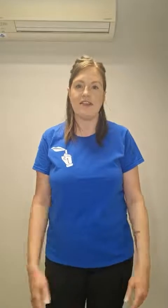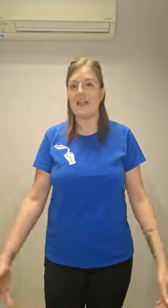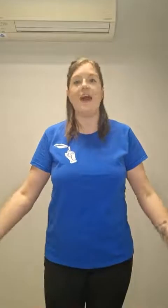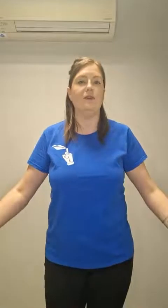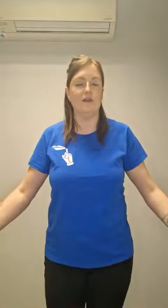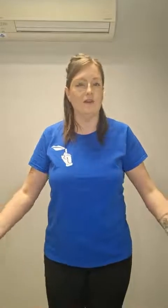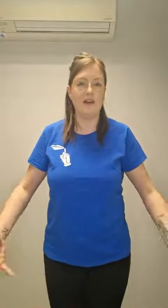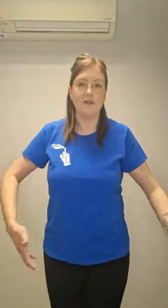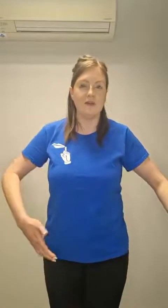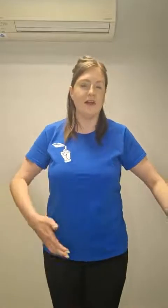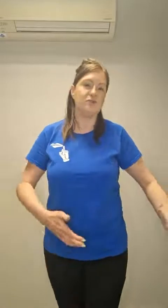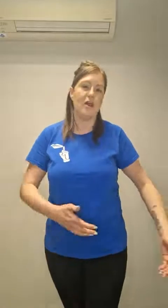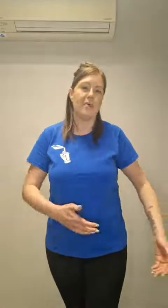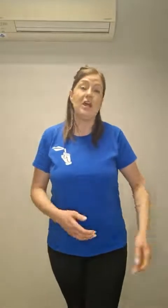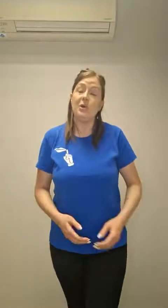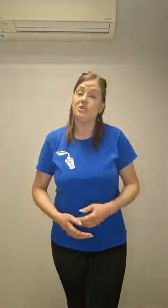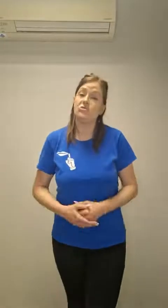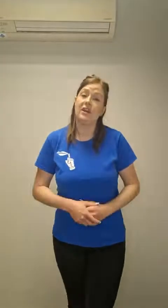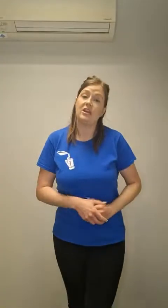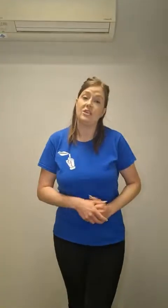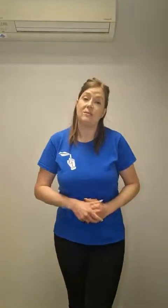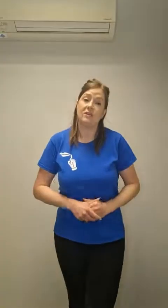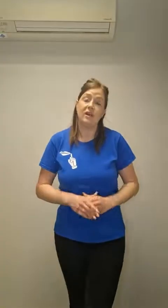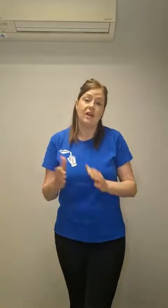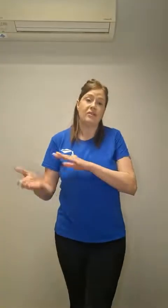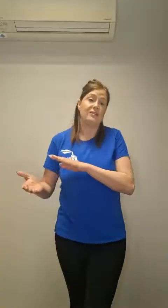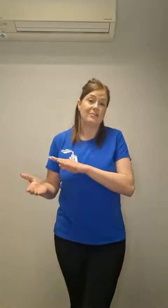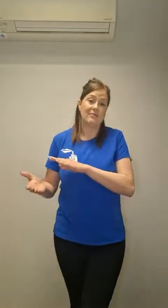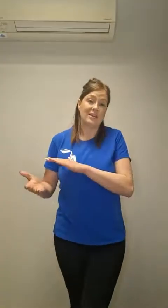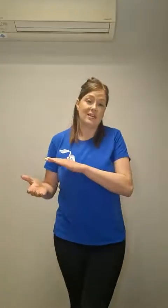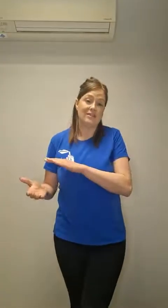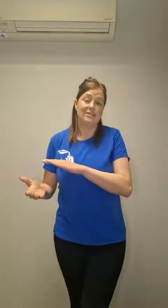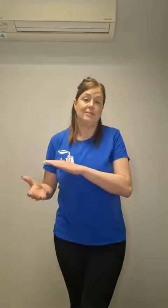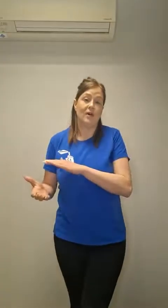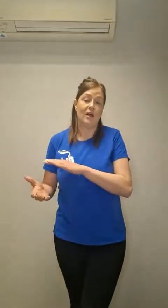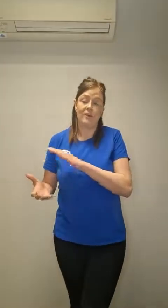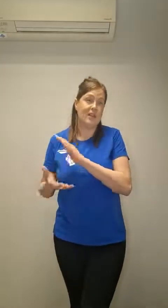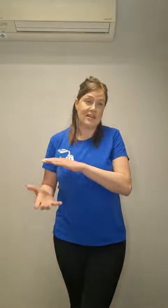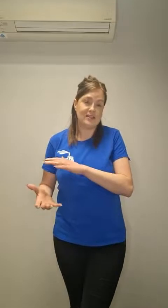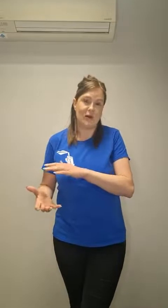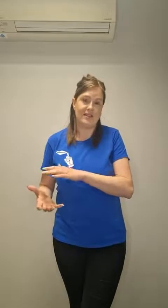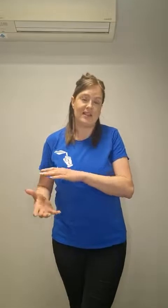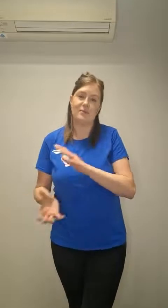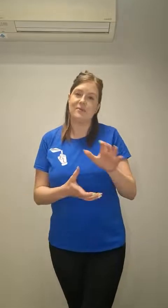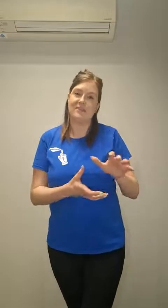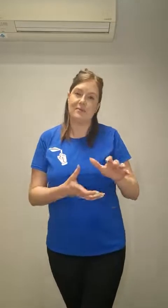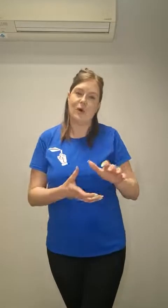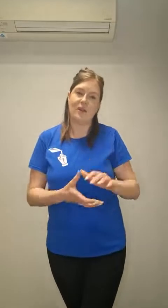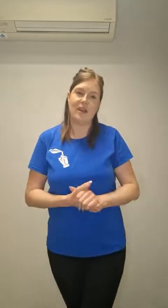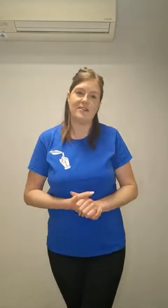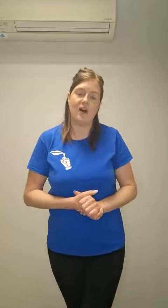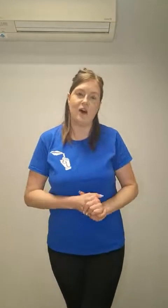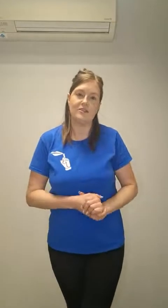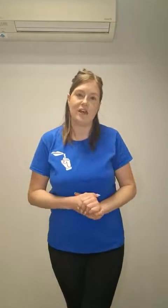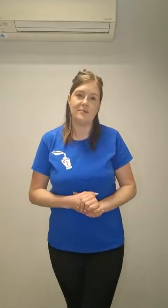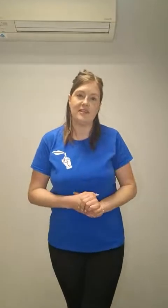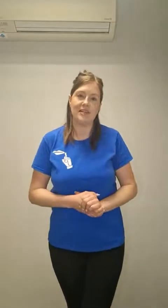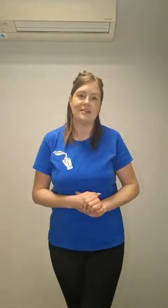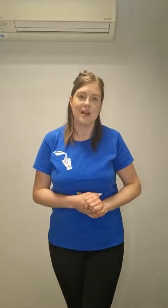out or a little trip, which is great actually. Granted, we've just had the Easter holidays, but with the summer holidays and half terms and things coming